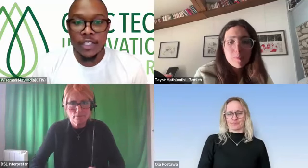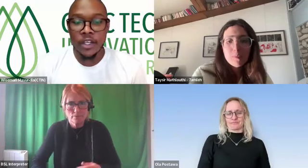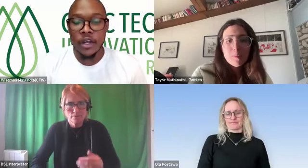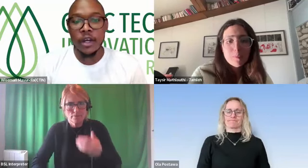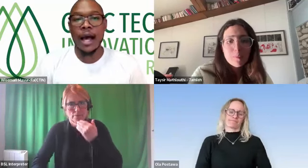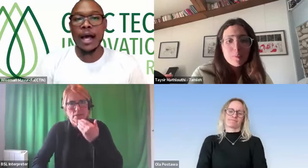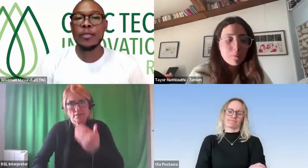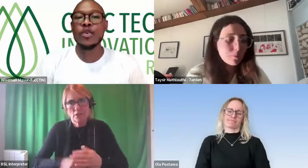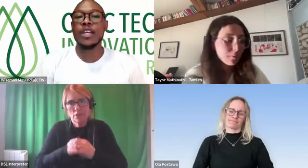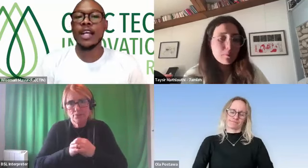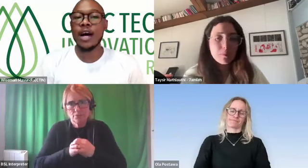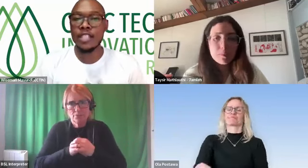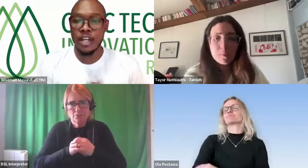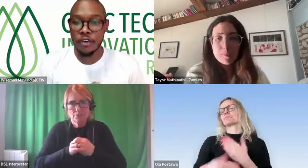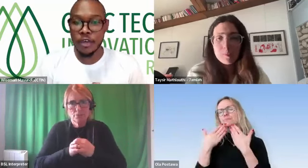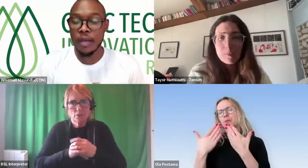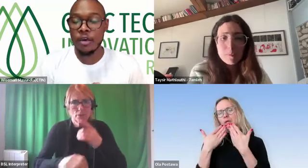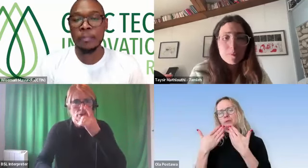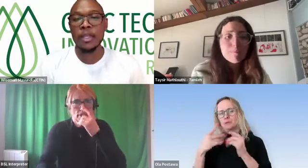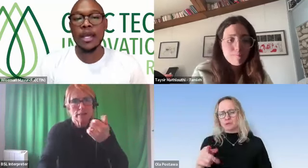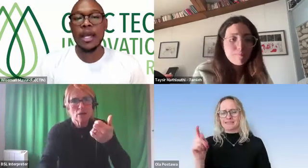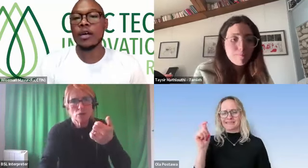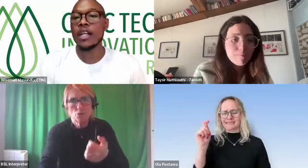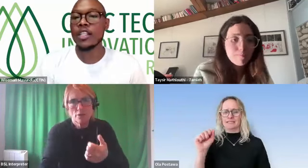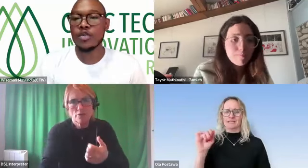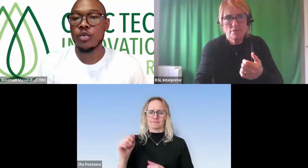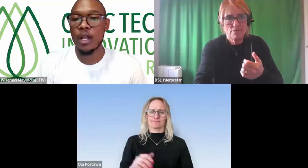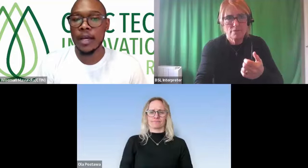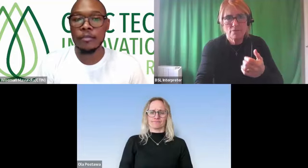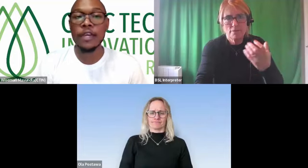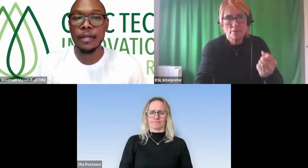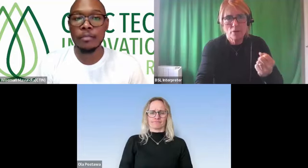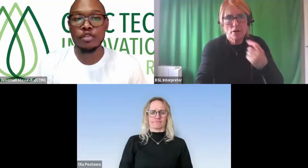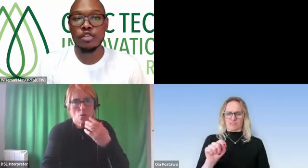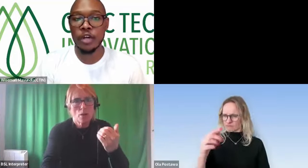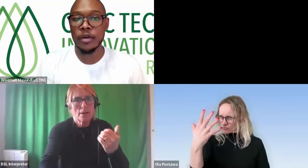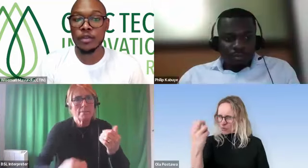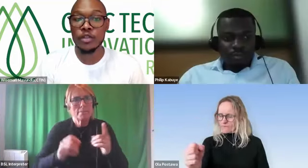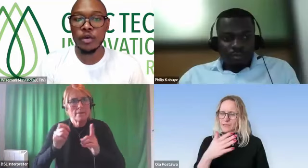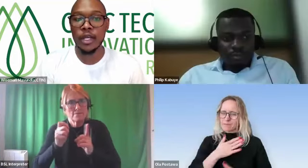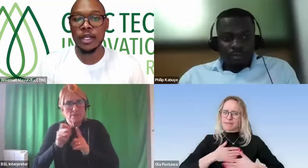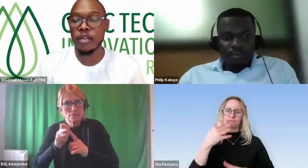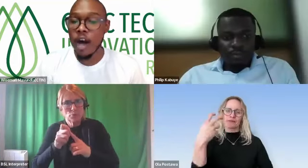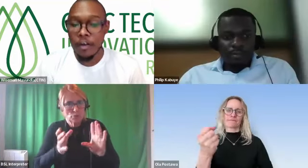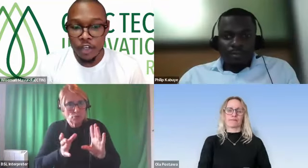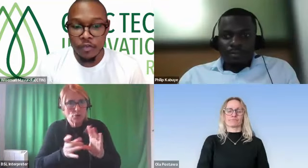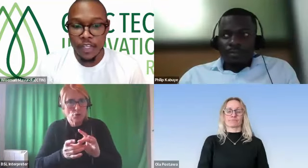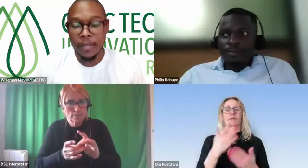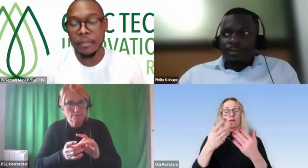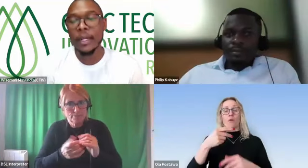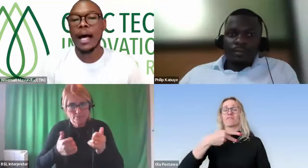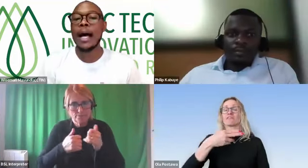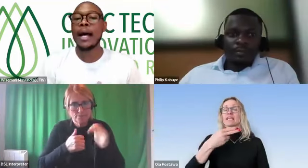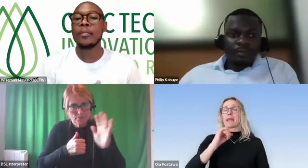Thank you, Taysir. You can now turn off your camera, and I would like to welcome Philip to join me on the screen. Good